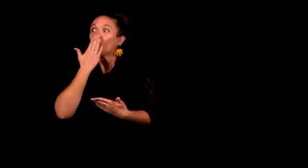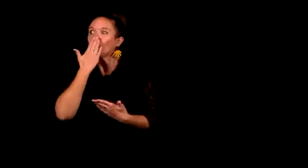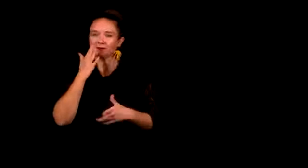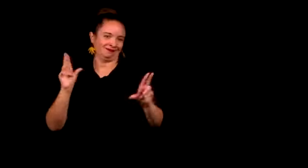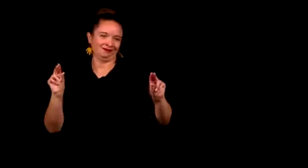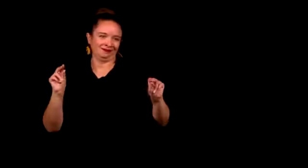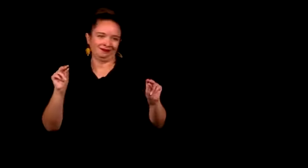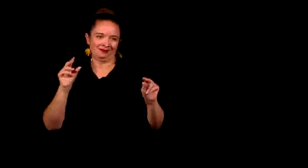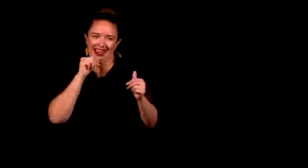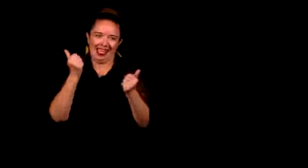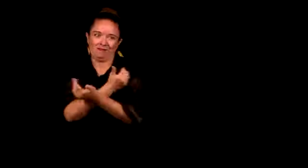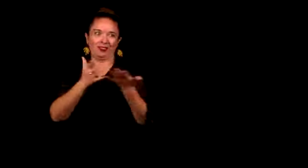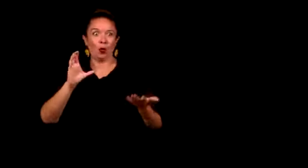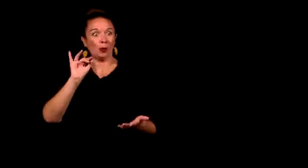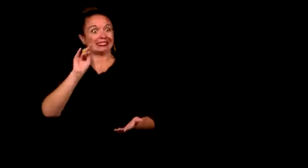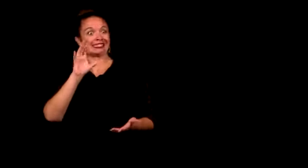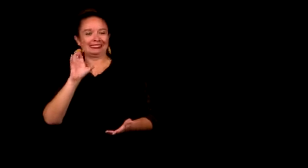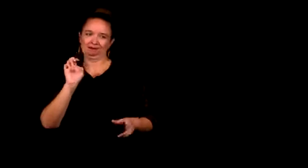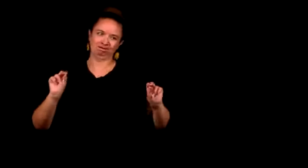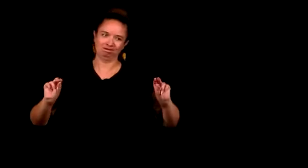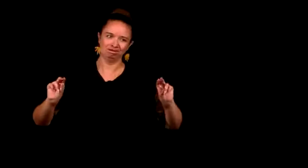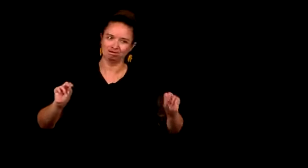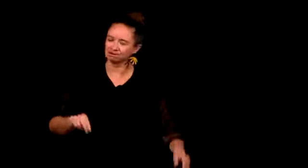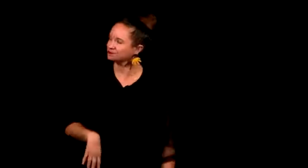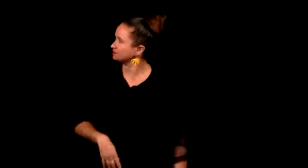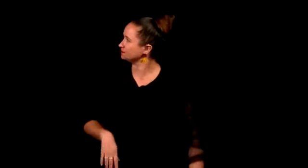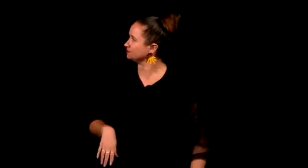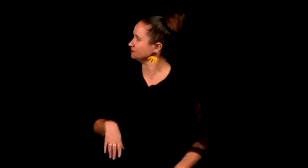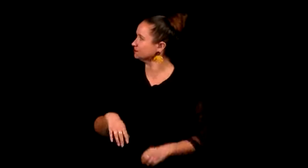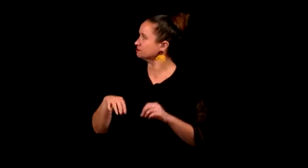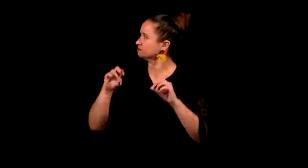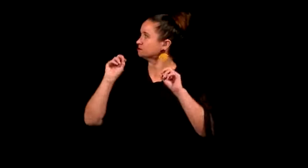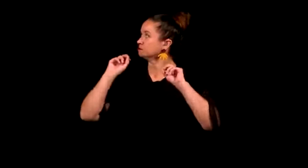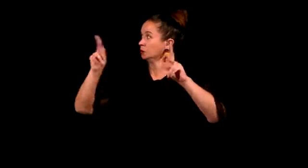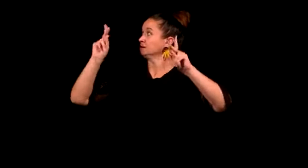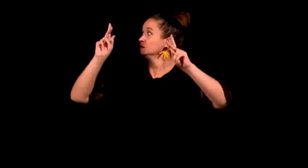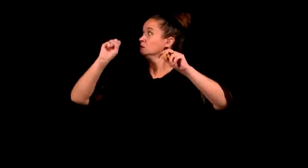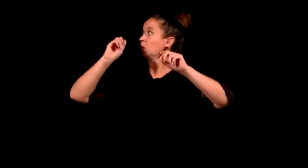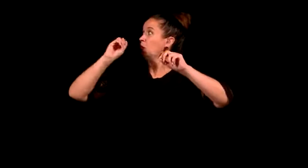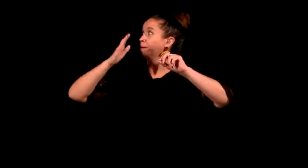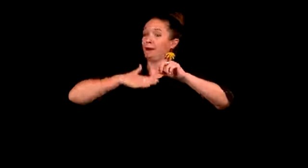here. It's not a whoops, accident. No, that's not how that works.